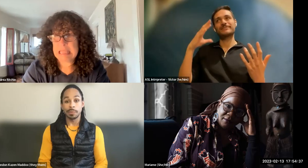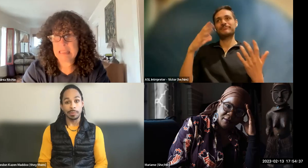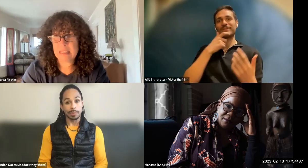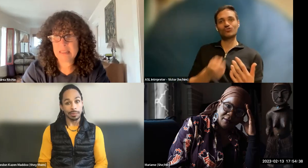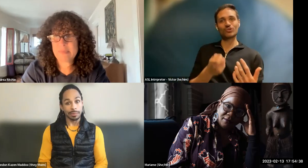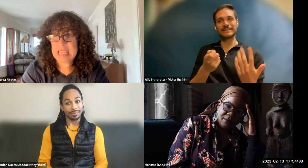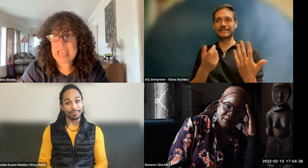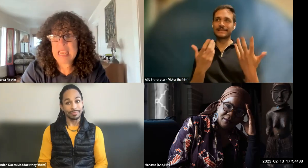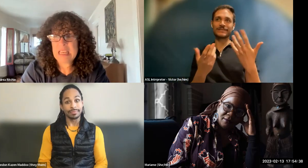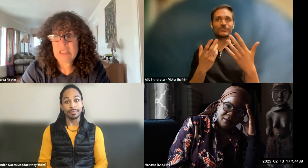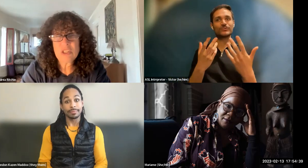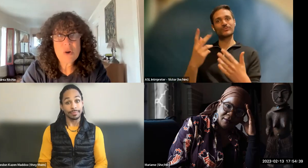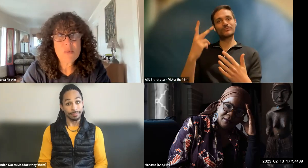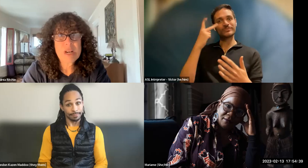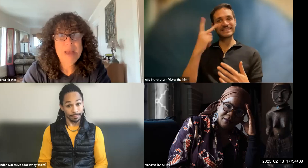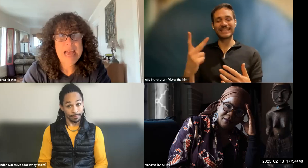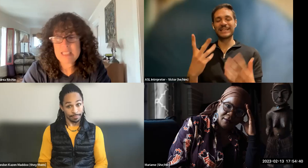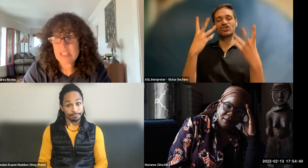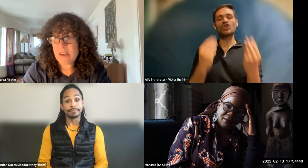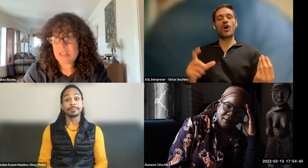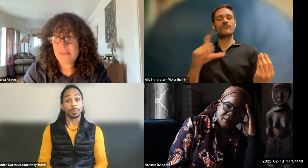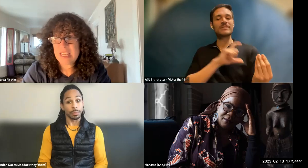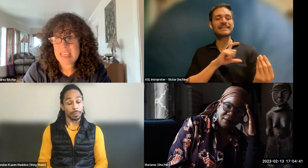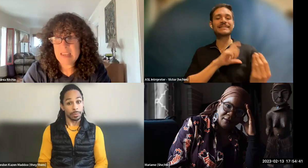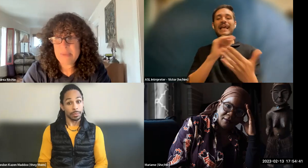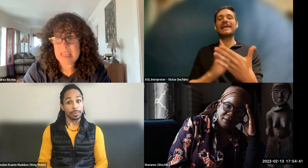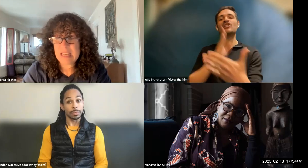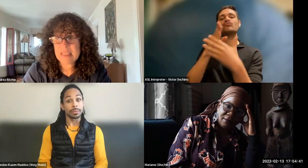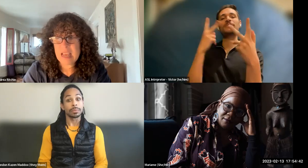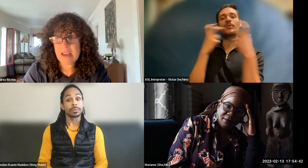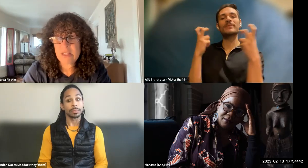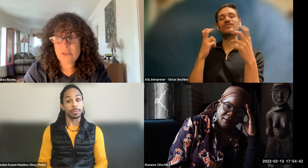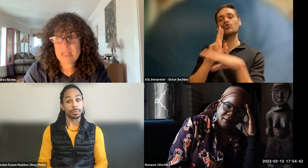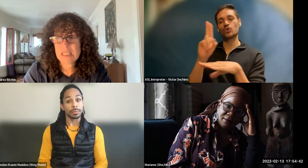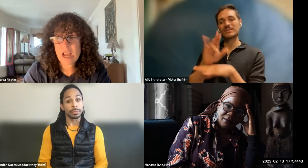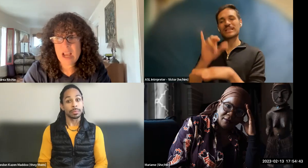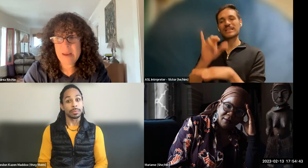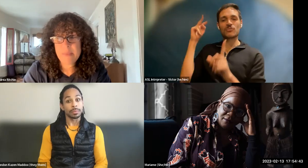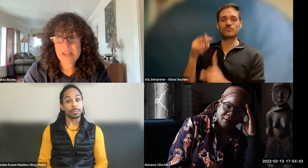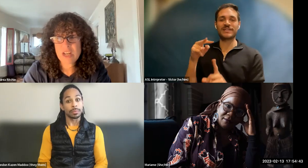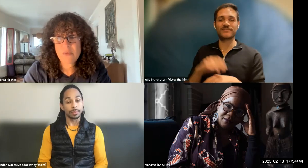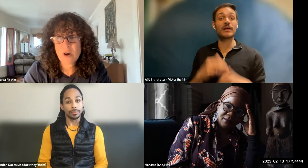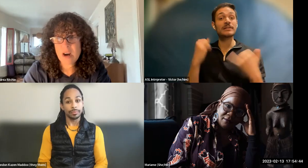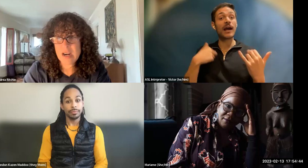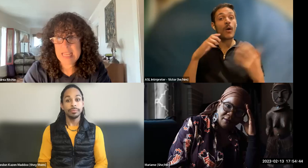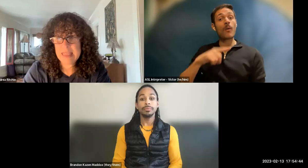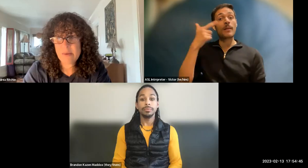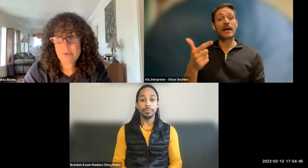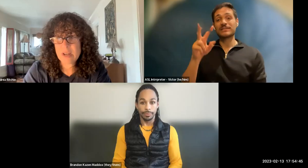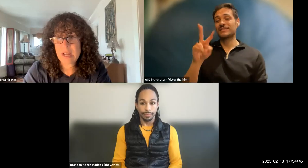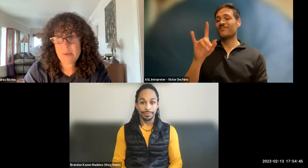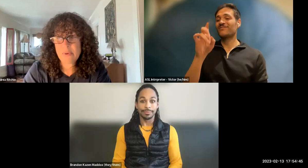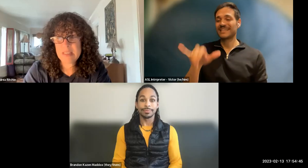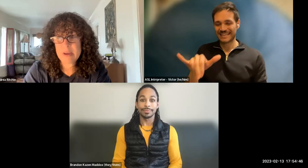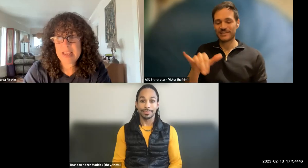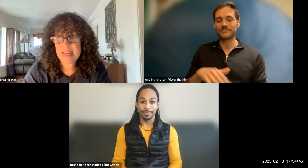through that lens. So I'm going to pass now to Vicky because Victoria Law and Maya Chenwar in their